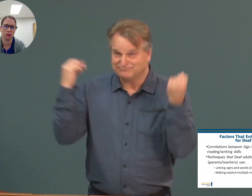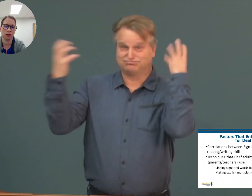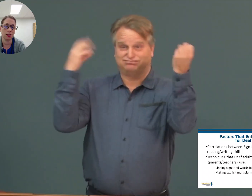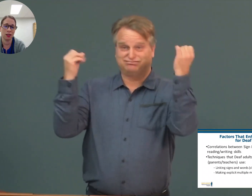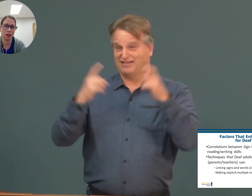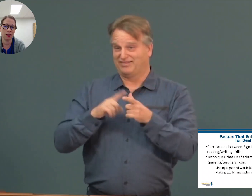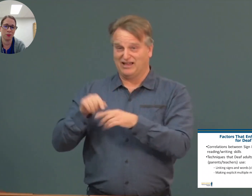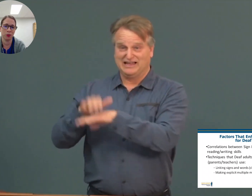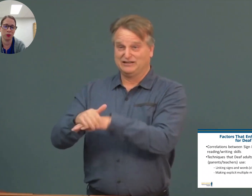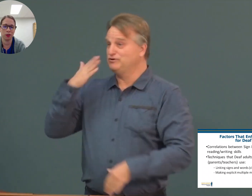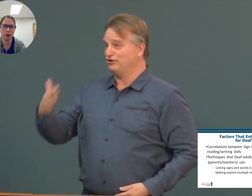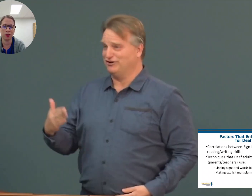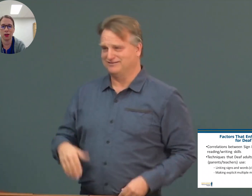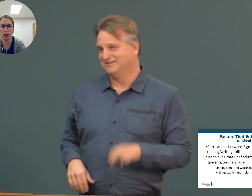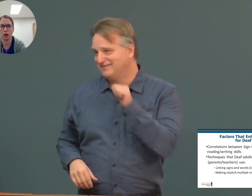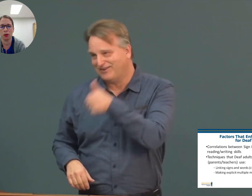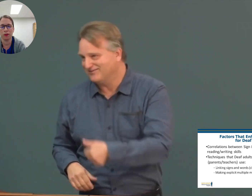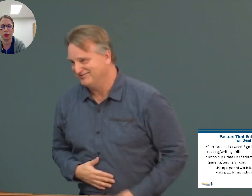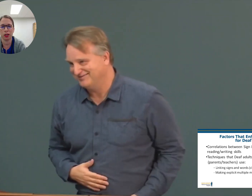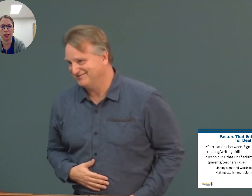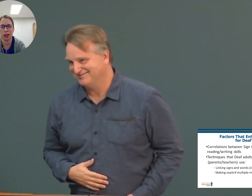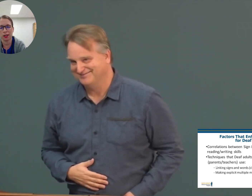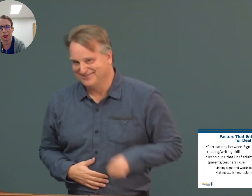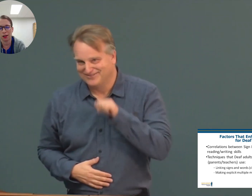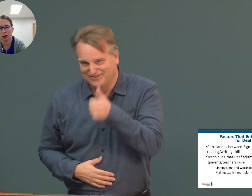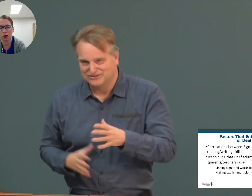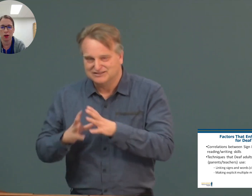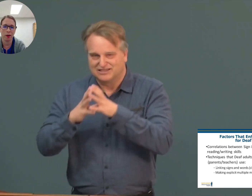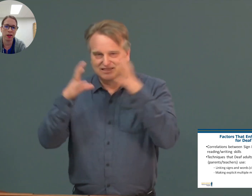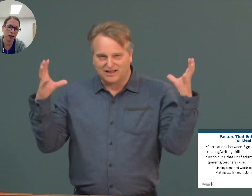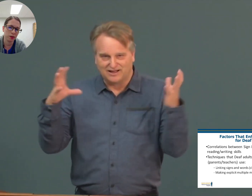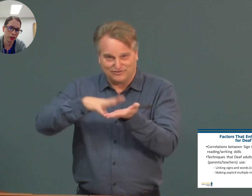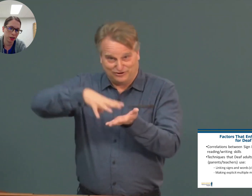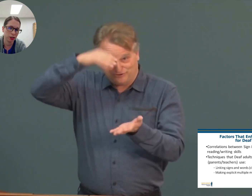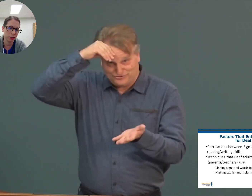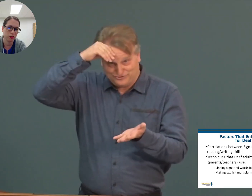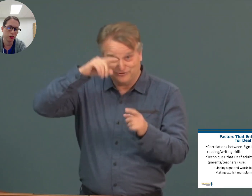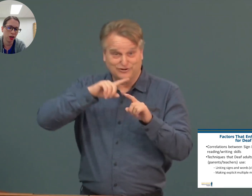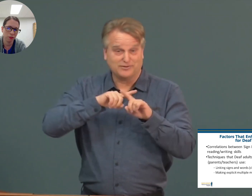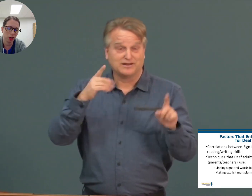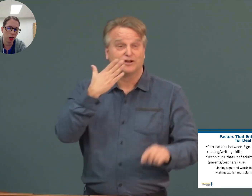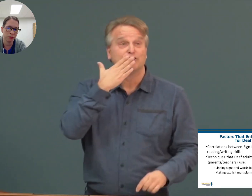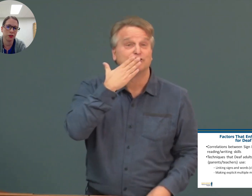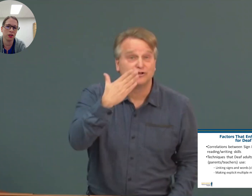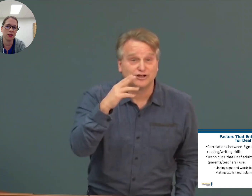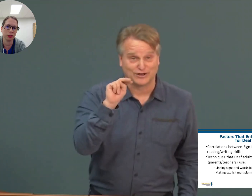It's not a simple, like, oh, well, if a child's signing ASL, they're automatically going to be good in English. No, there's a lot involved. There's a lot of